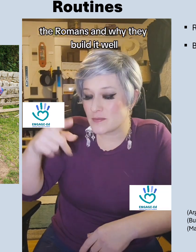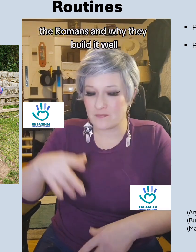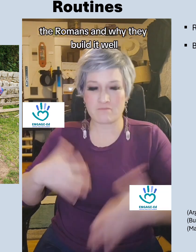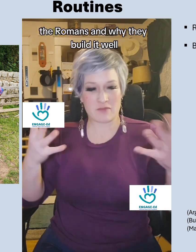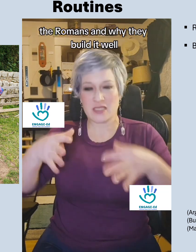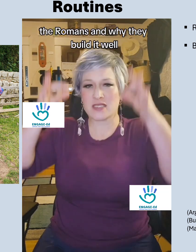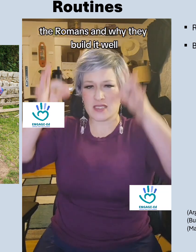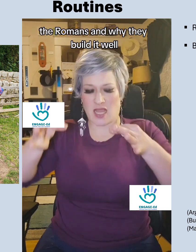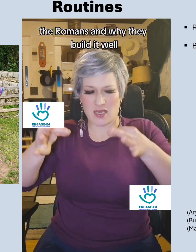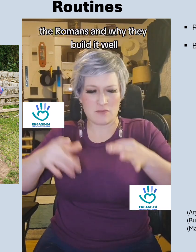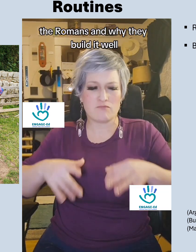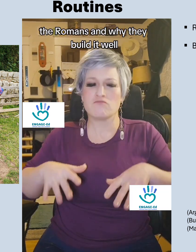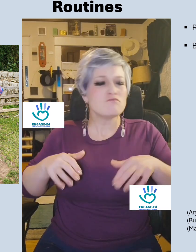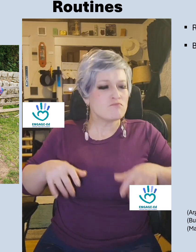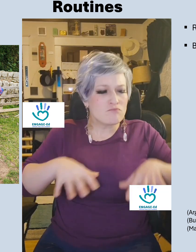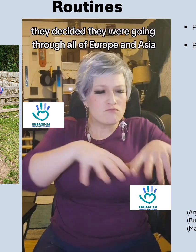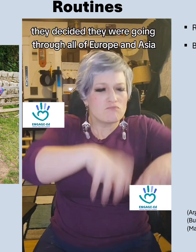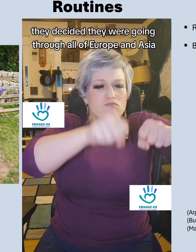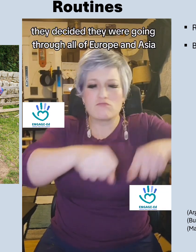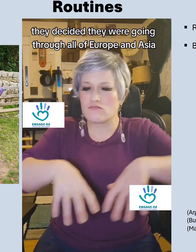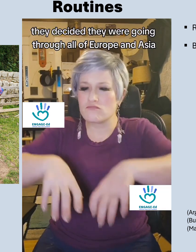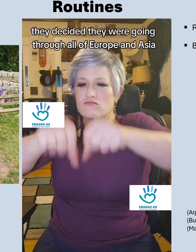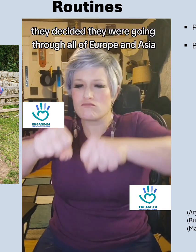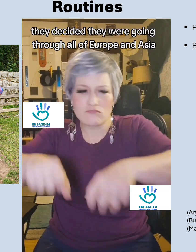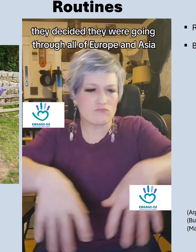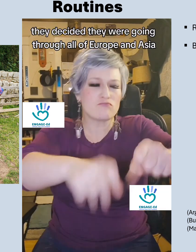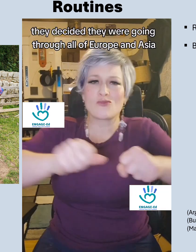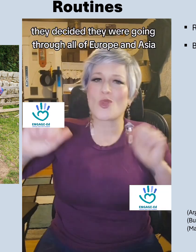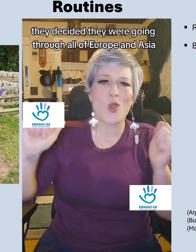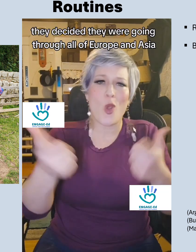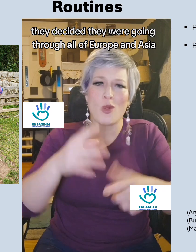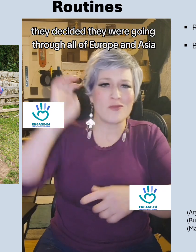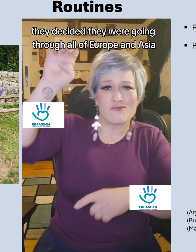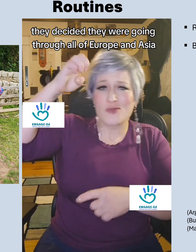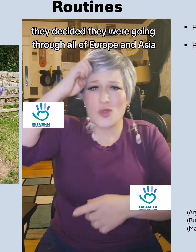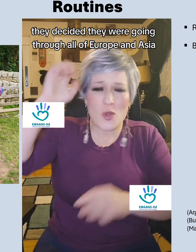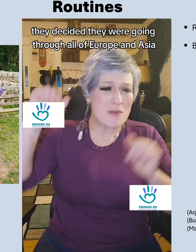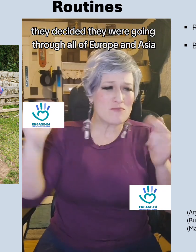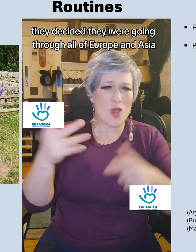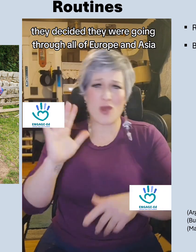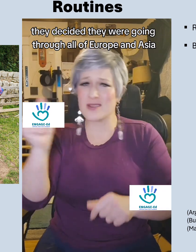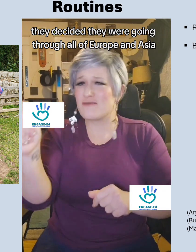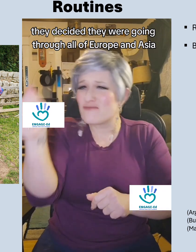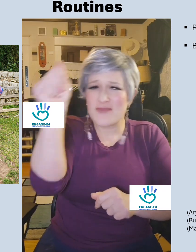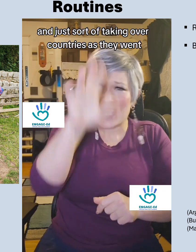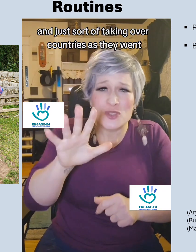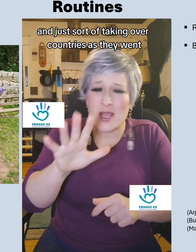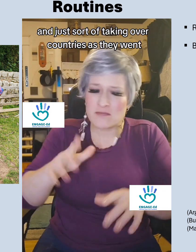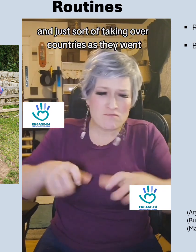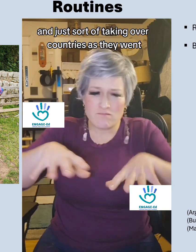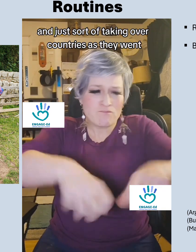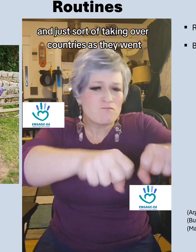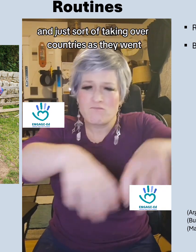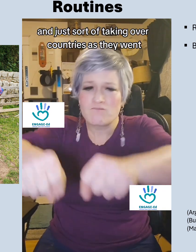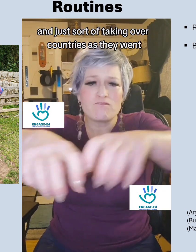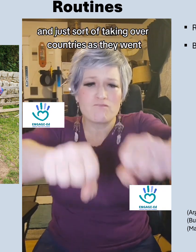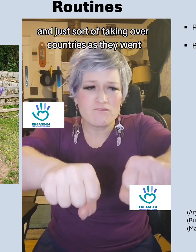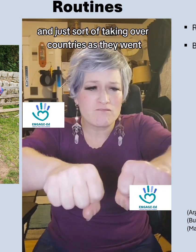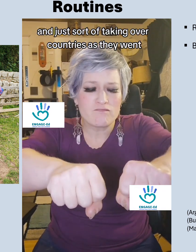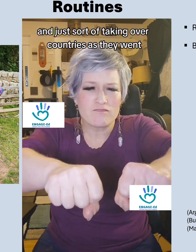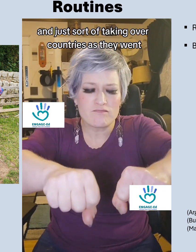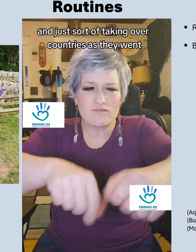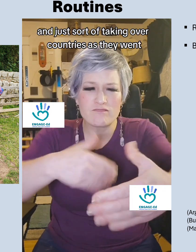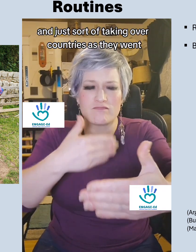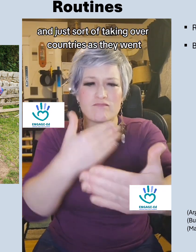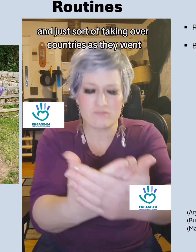And why'd they build it? Well, they decided they were going through all of Europe and Asia and just sort of taking